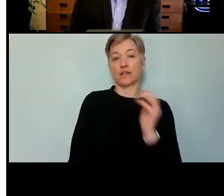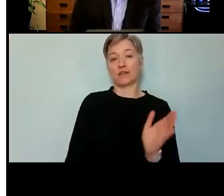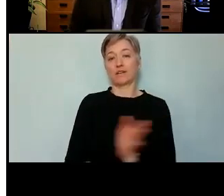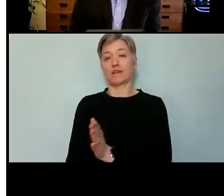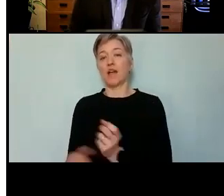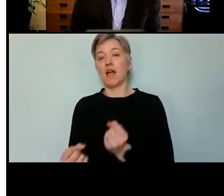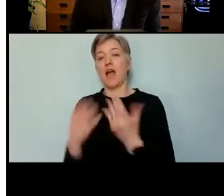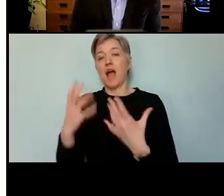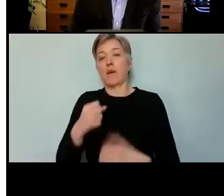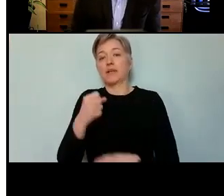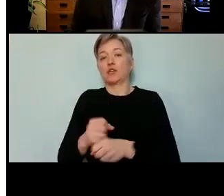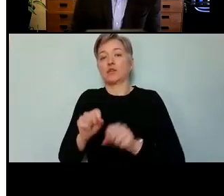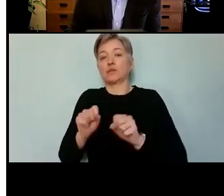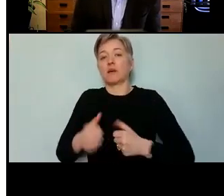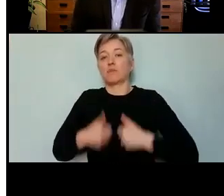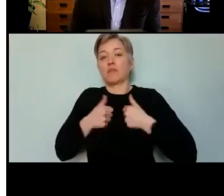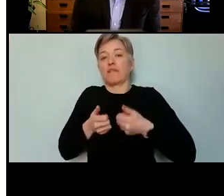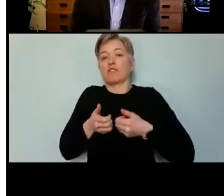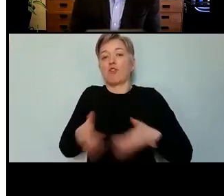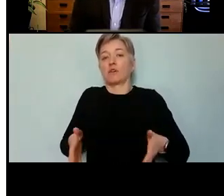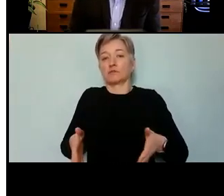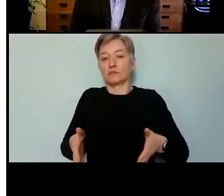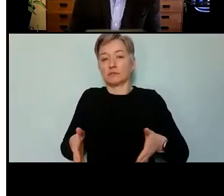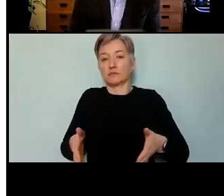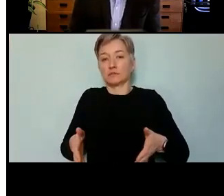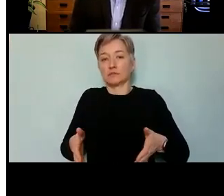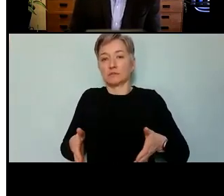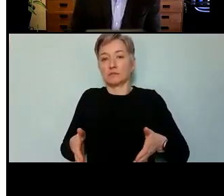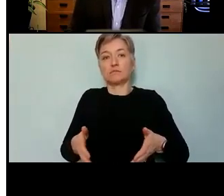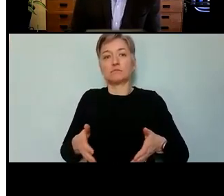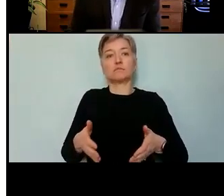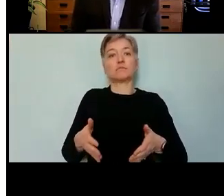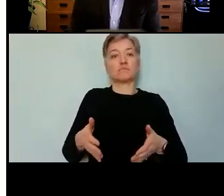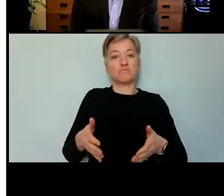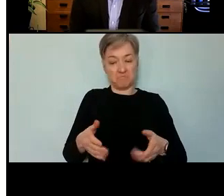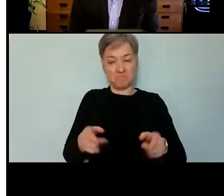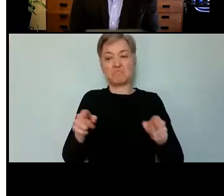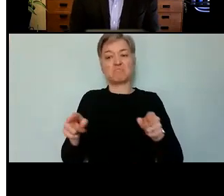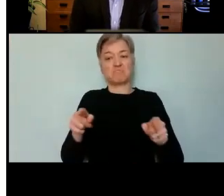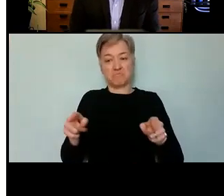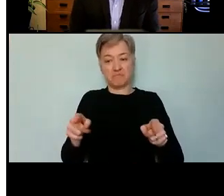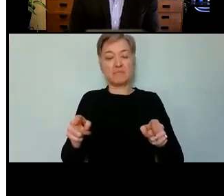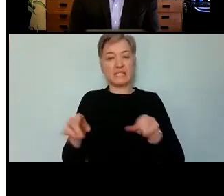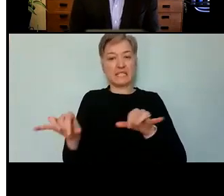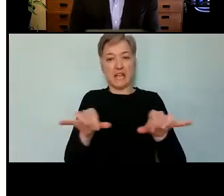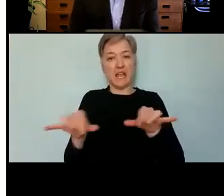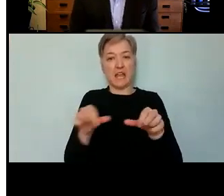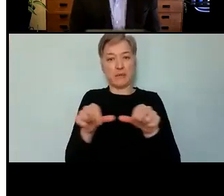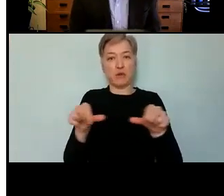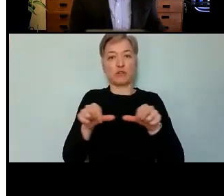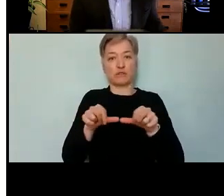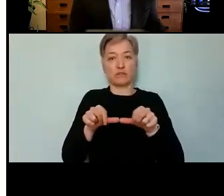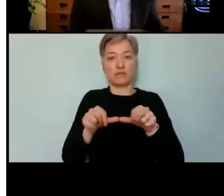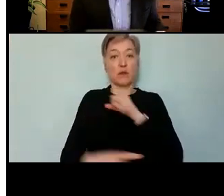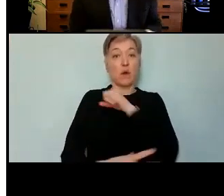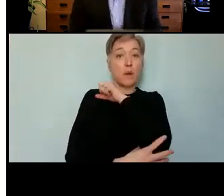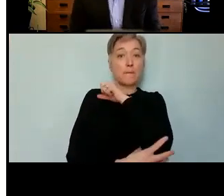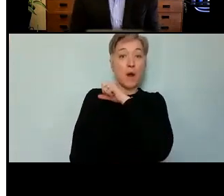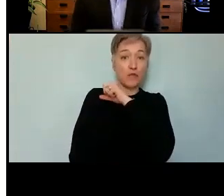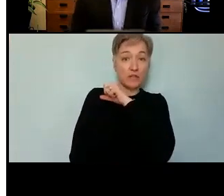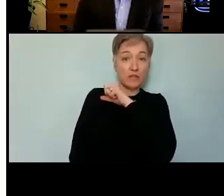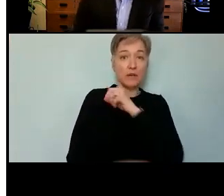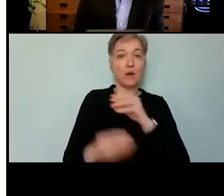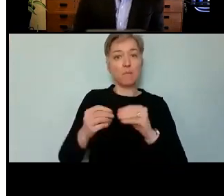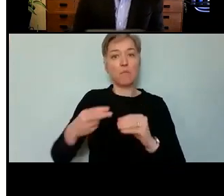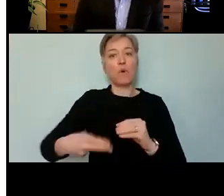on the right. Again, this seems to parallel very closely with poverty. So poverty and having a higher number of